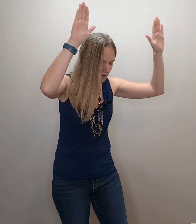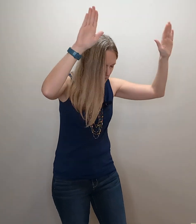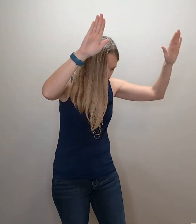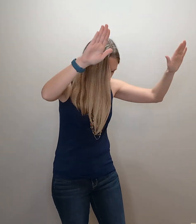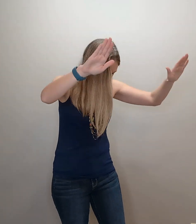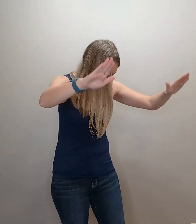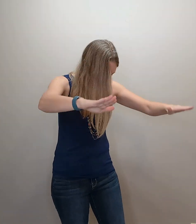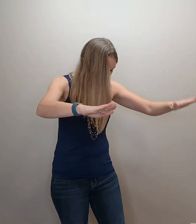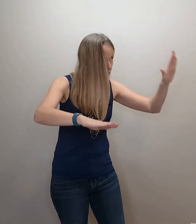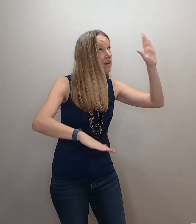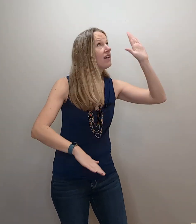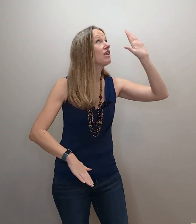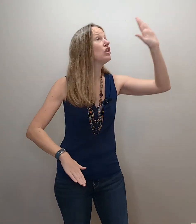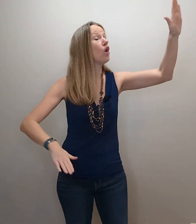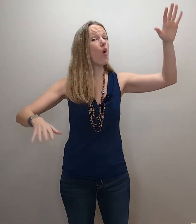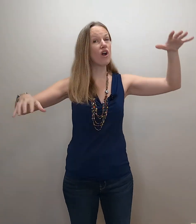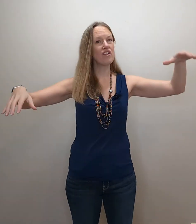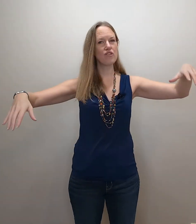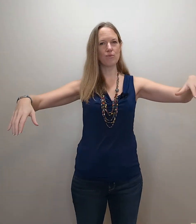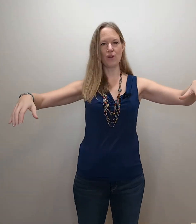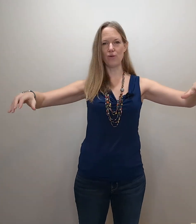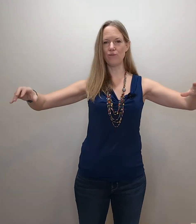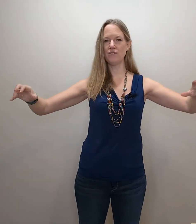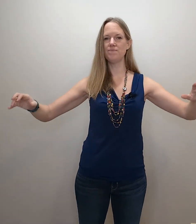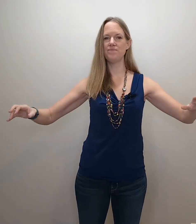bow before your throne.